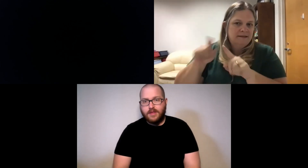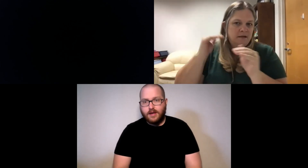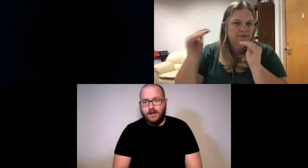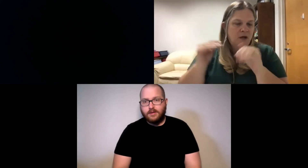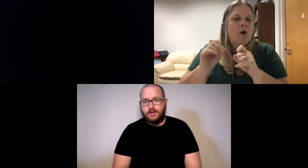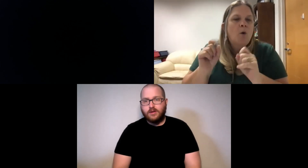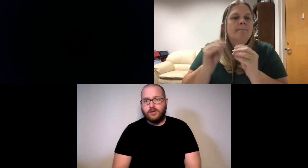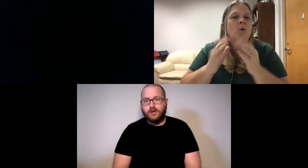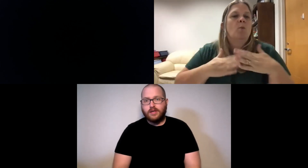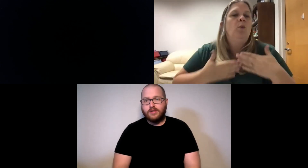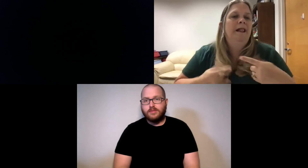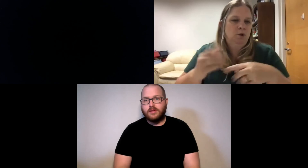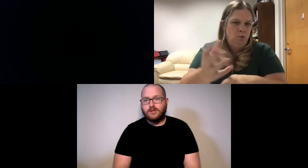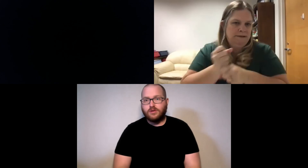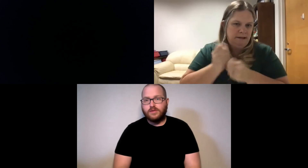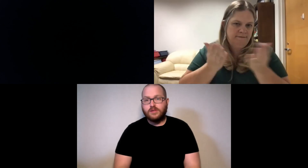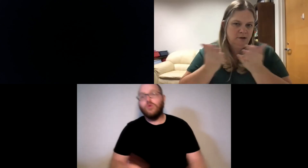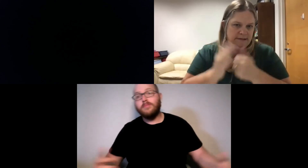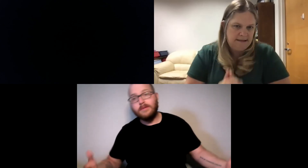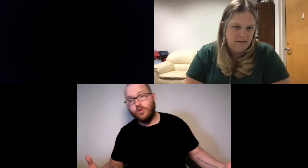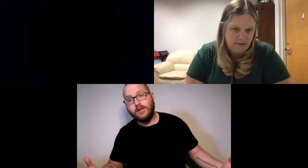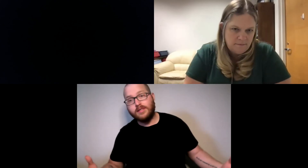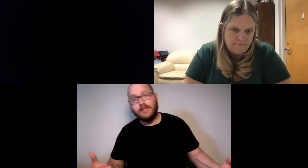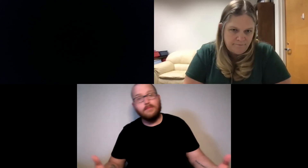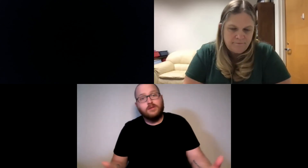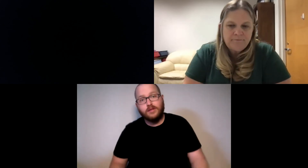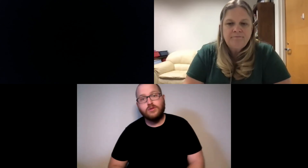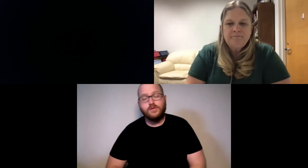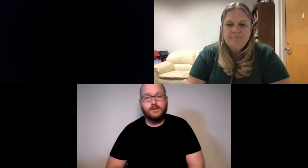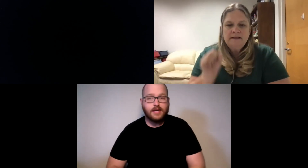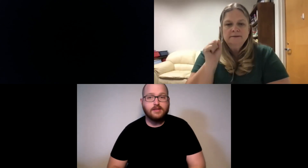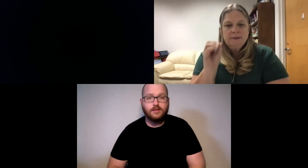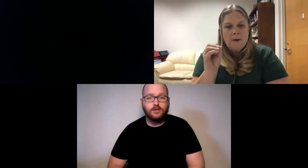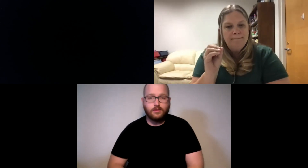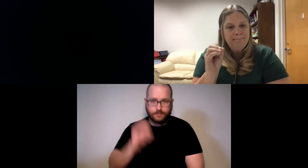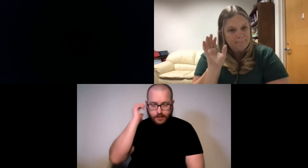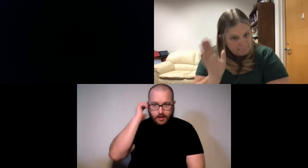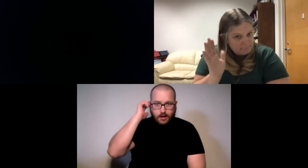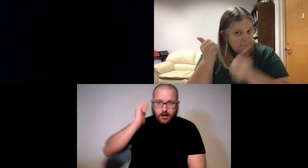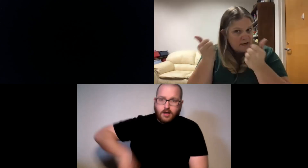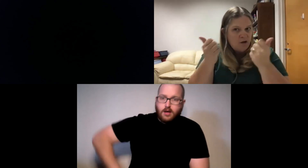them going into mental health services, or be more willing to get mental health services as an adult.